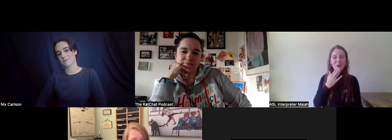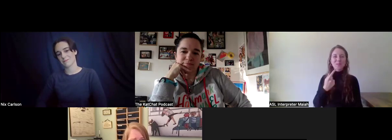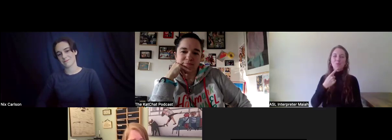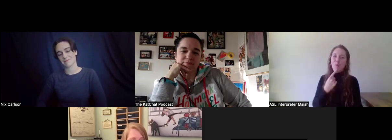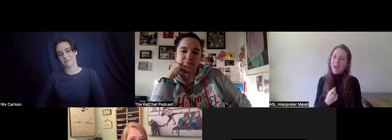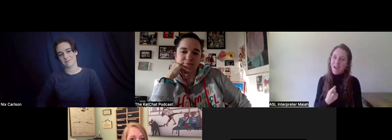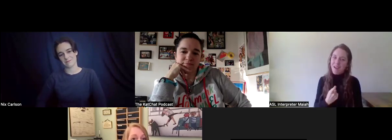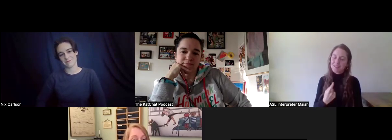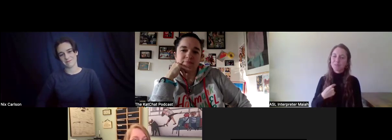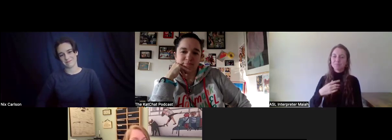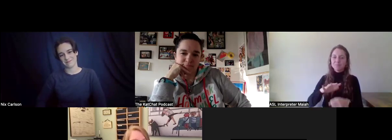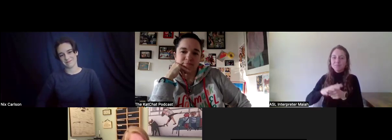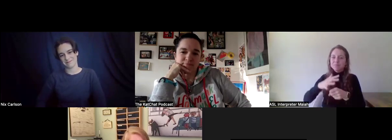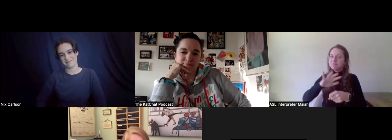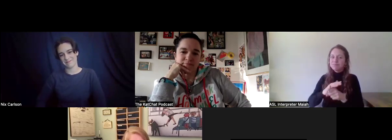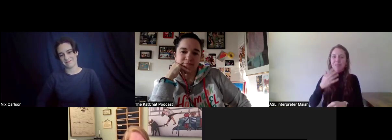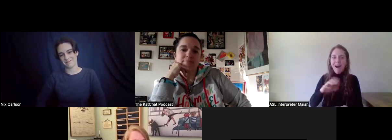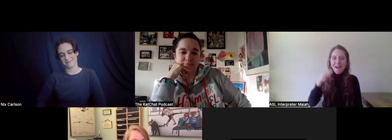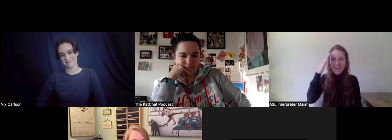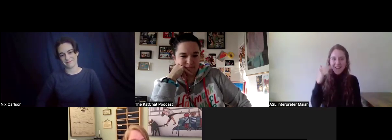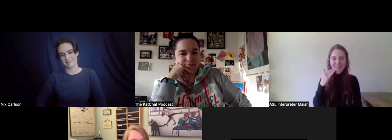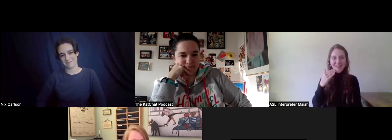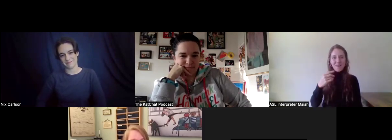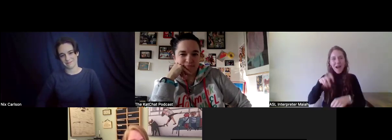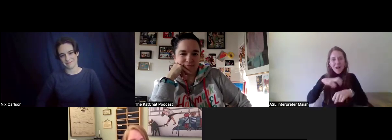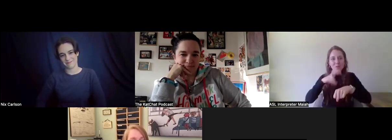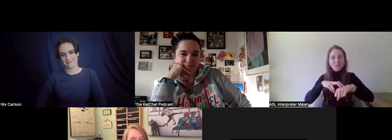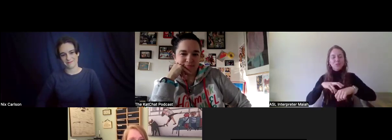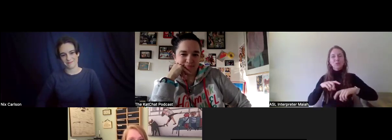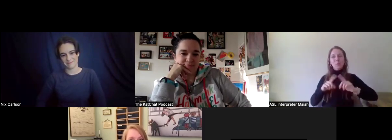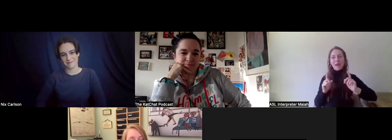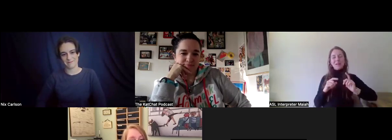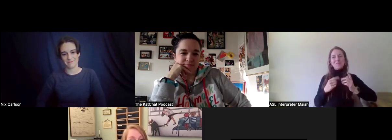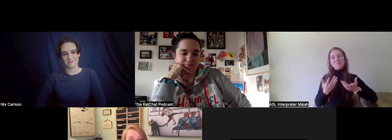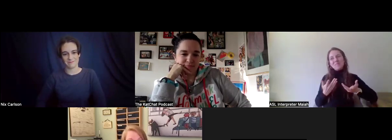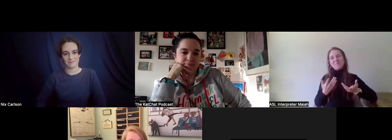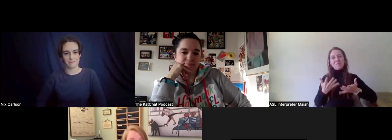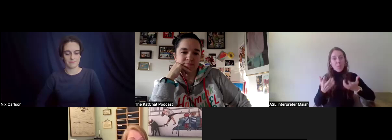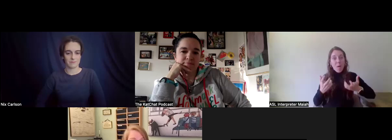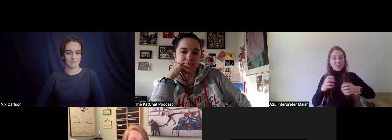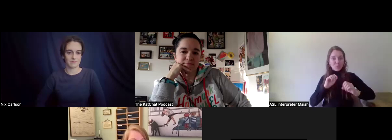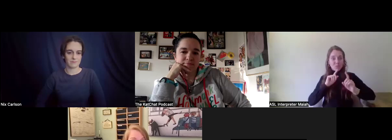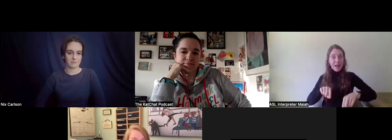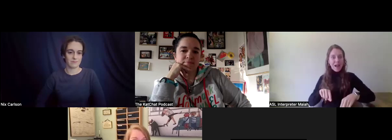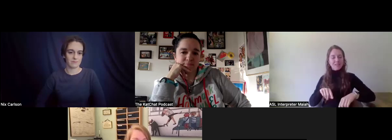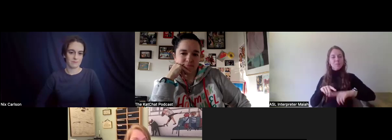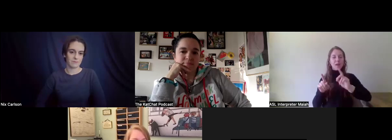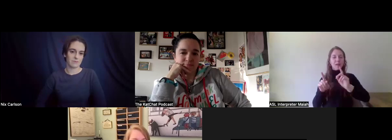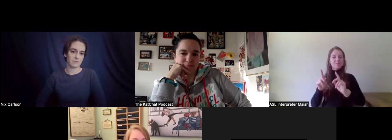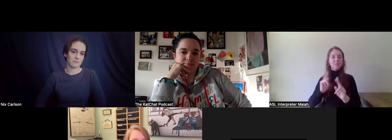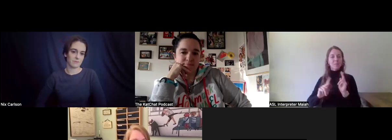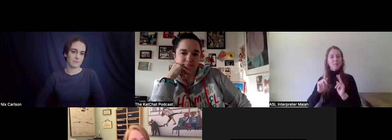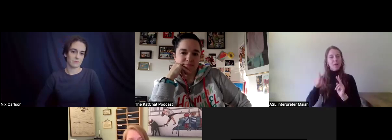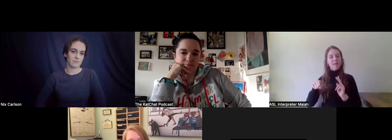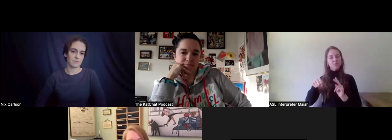like, what do you mean? But you can't. So part of that is helping people understand why. Why are we choosing this